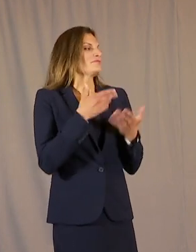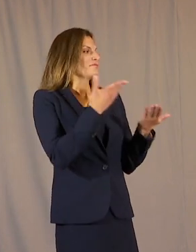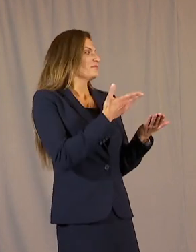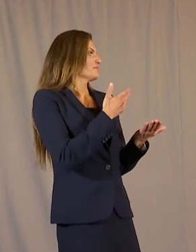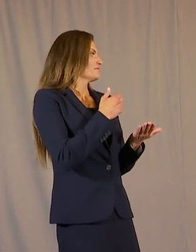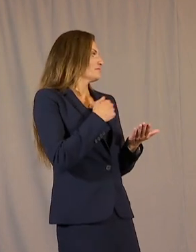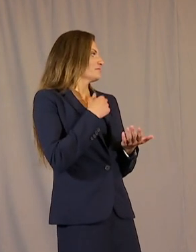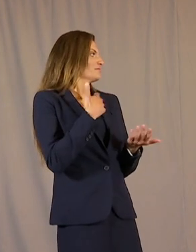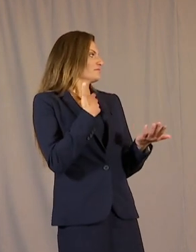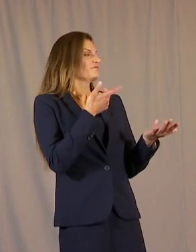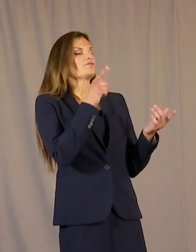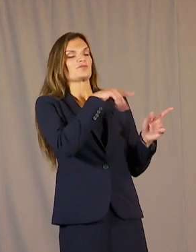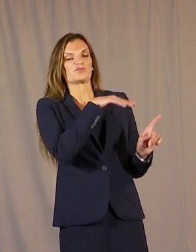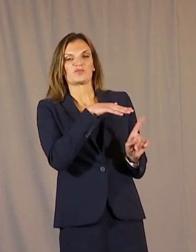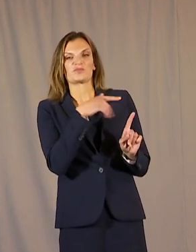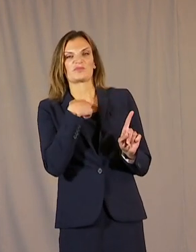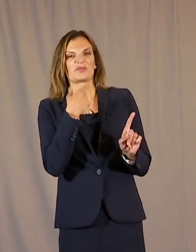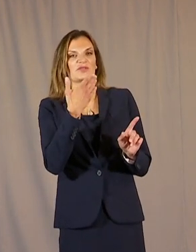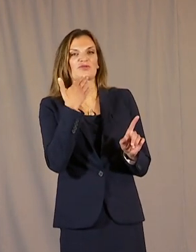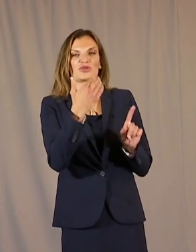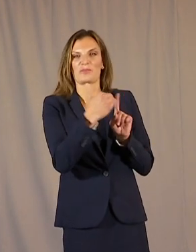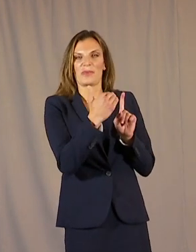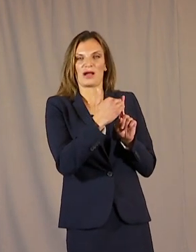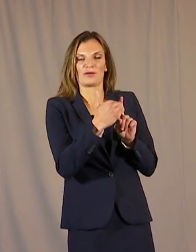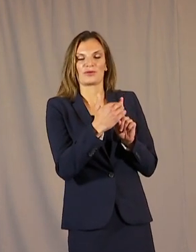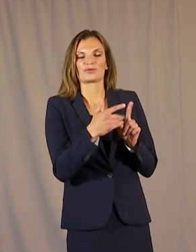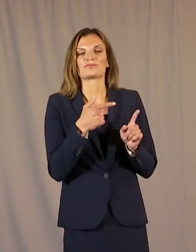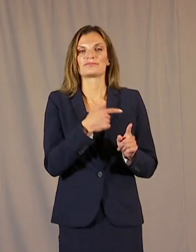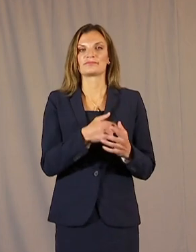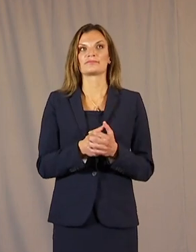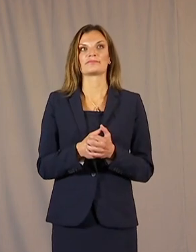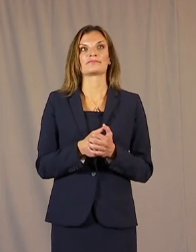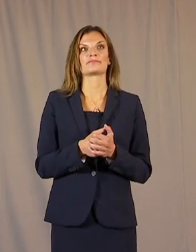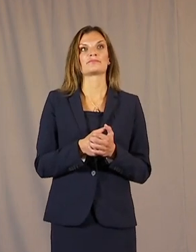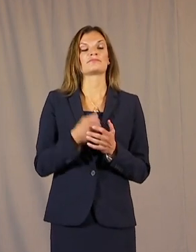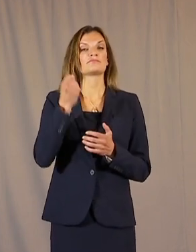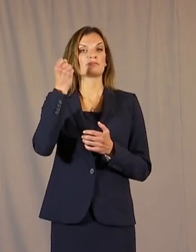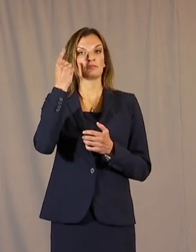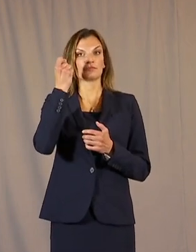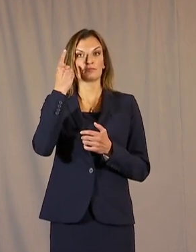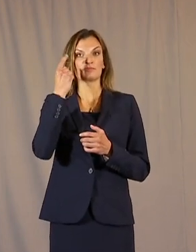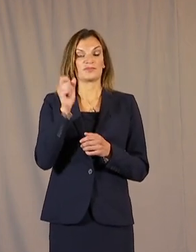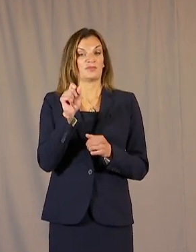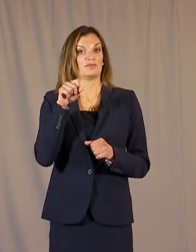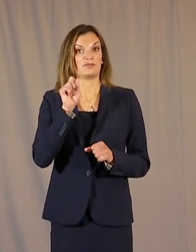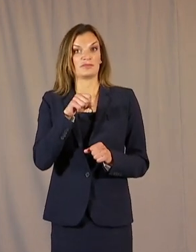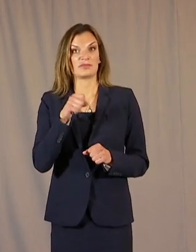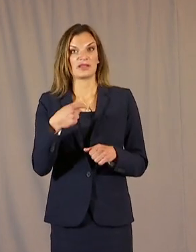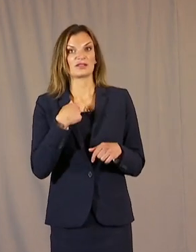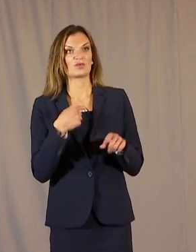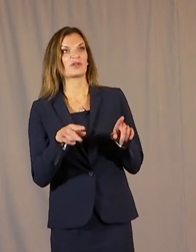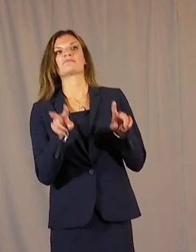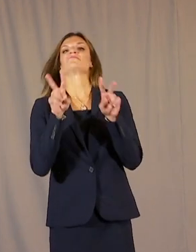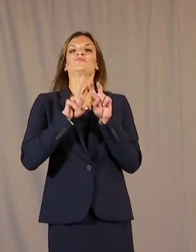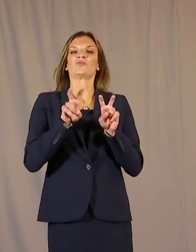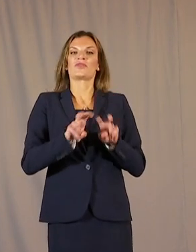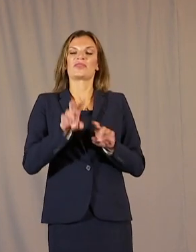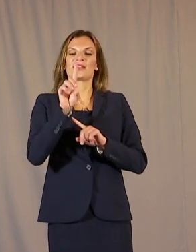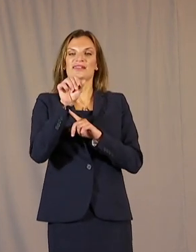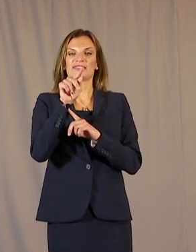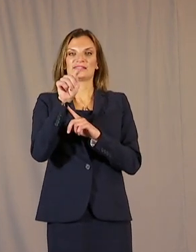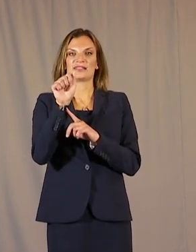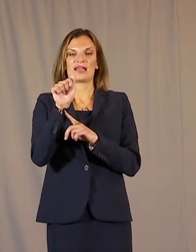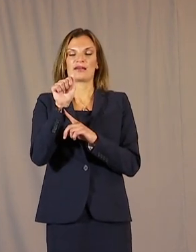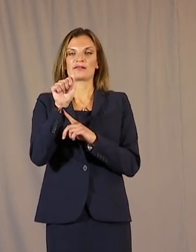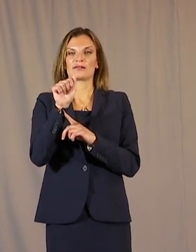Jametta is one of my team members, but Jametta, because yes, we were looking at all that data when we were trying